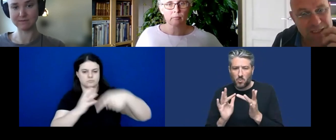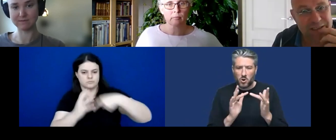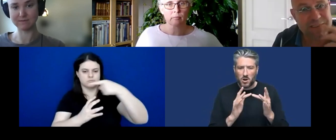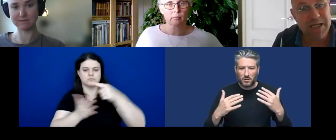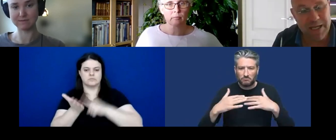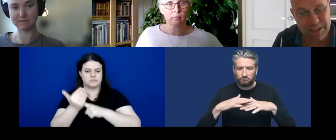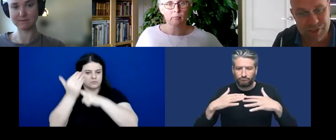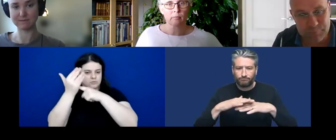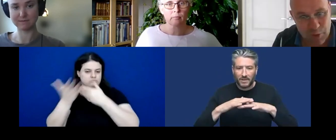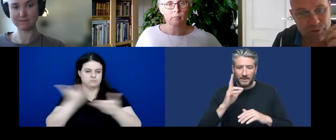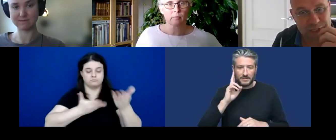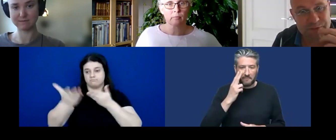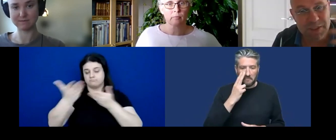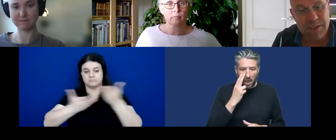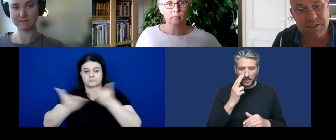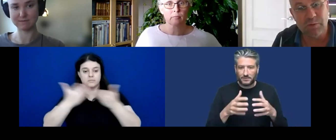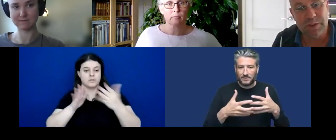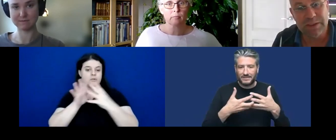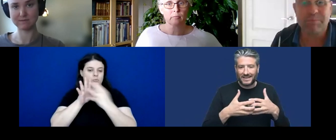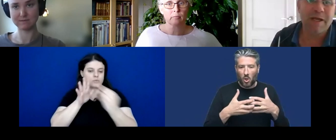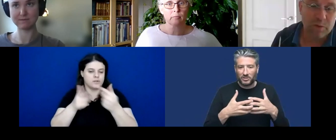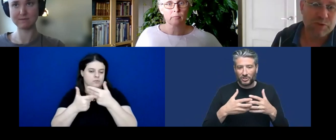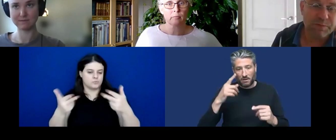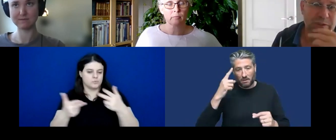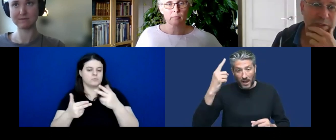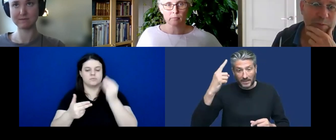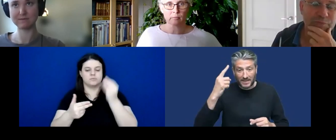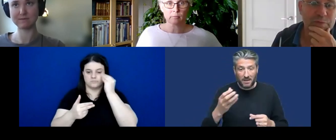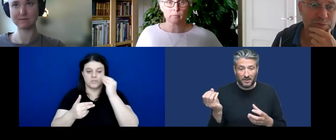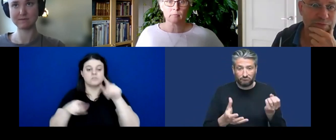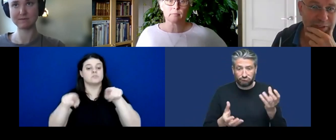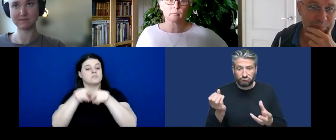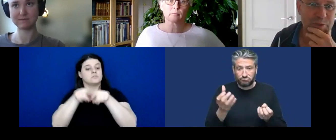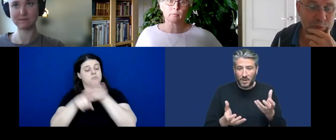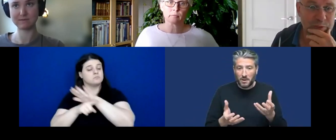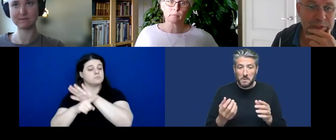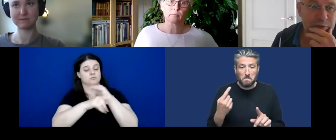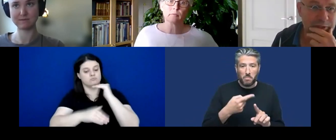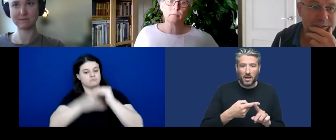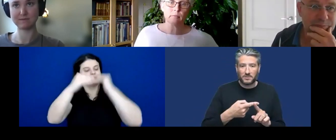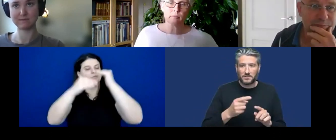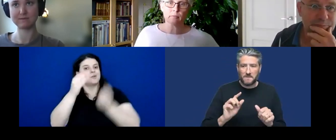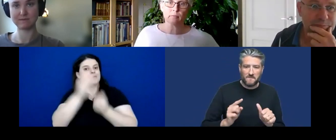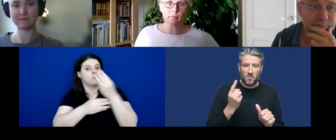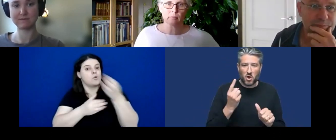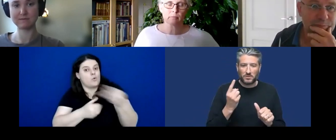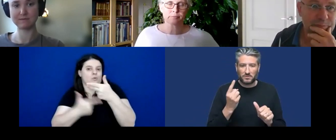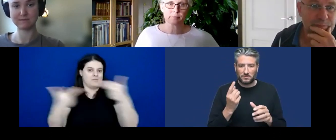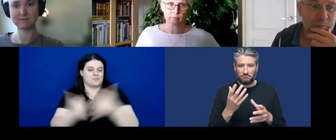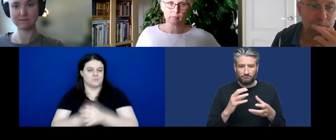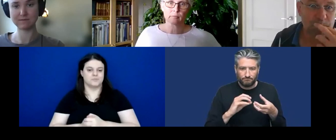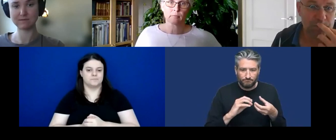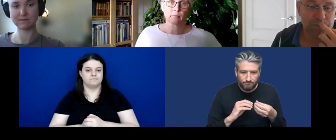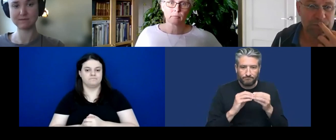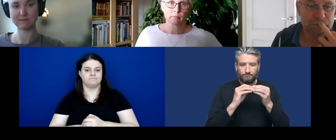exchange ideas and exchange prototypes. So that might also be helpful to develop new things.